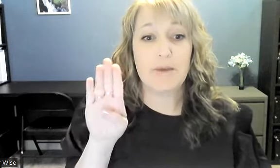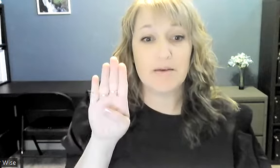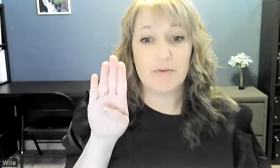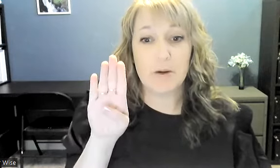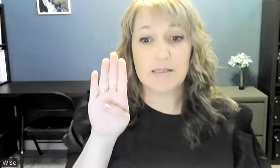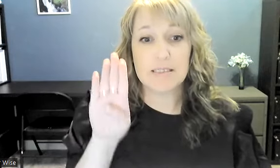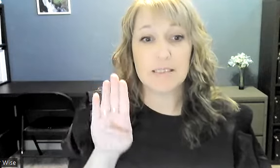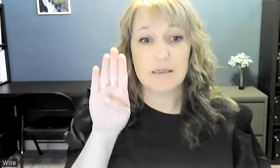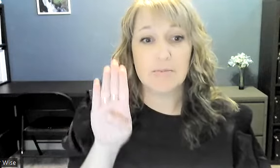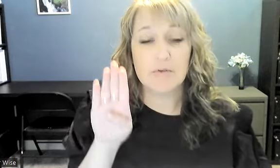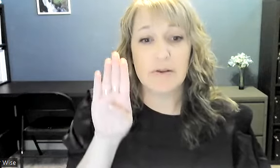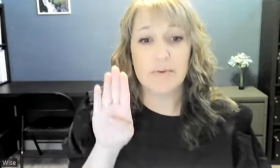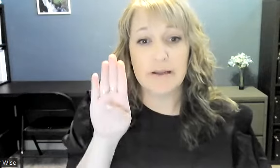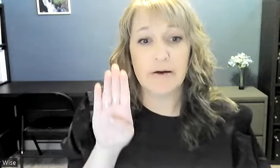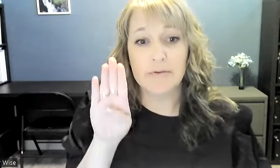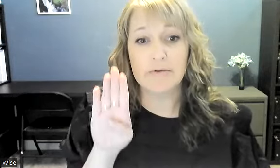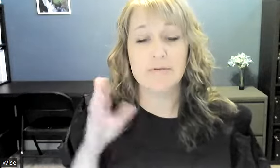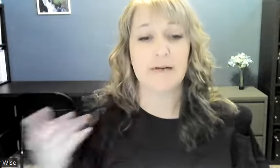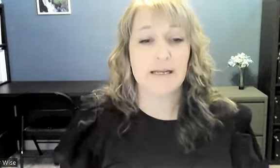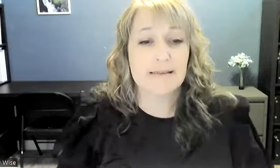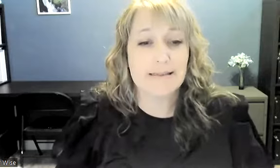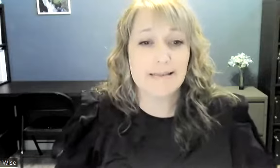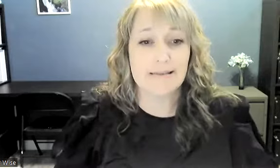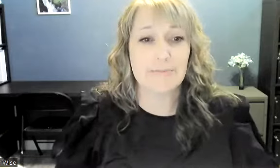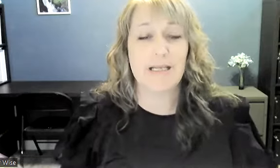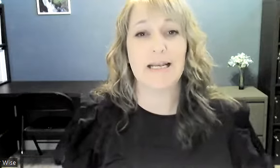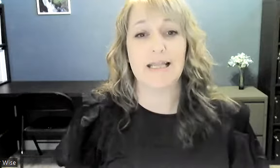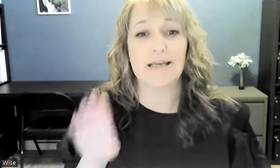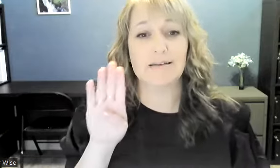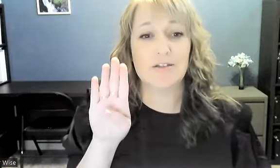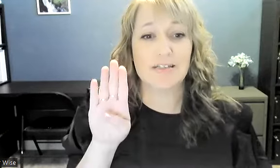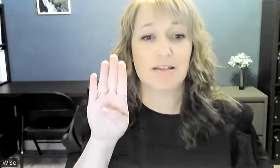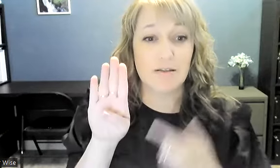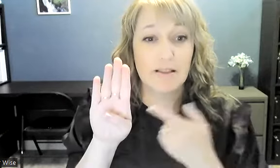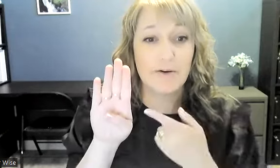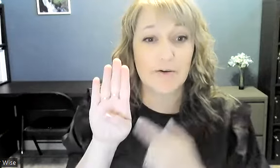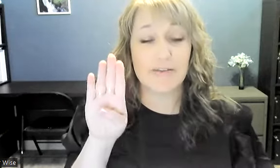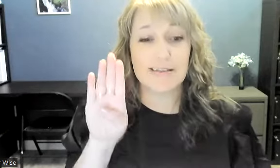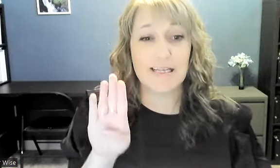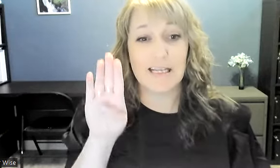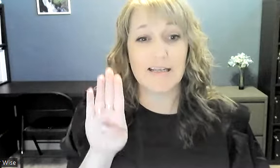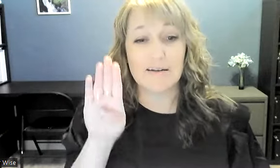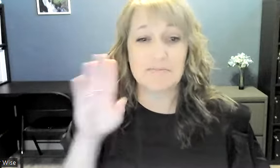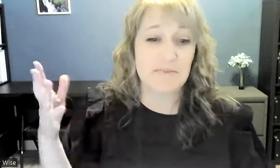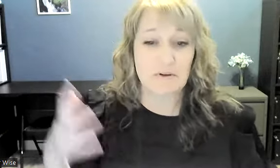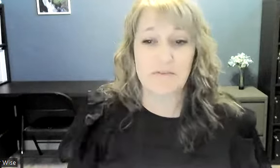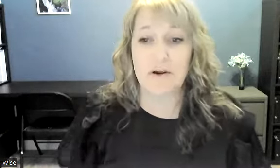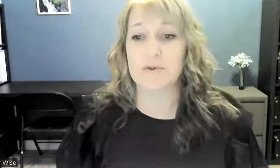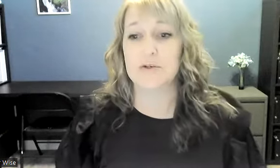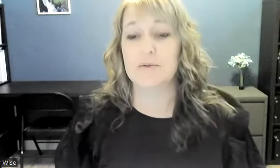B for Boston moves up and down, right? It doesn't mean anything. It's just the letter of the city and sort of an arbitrary